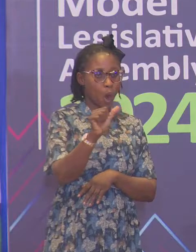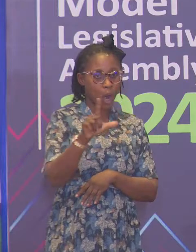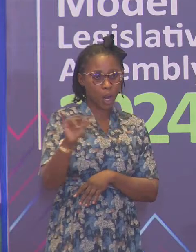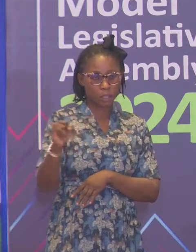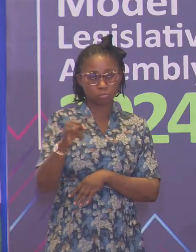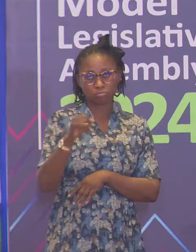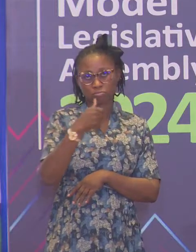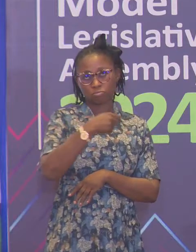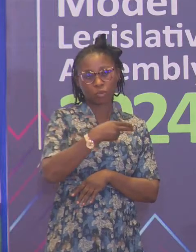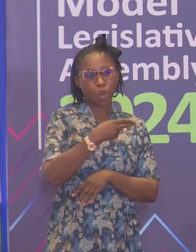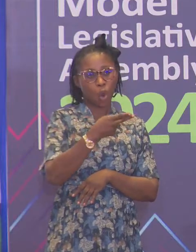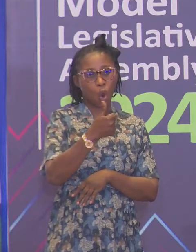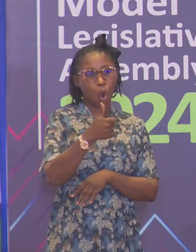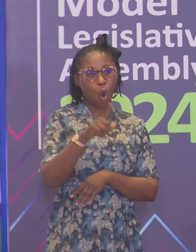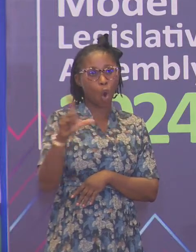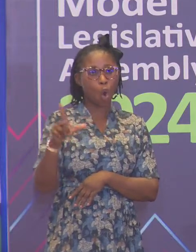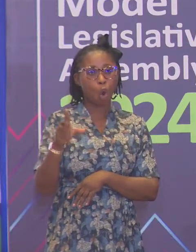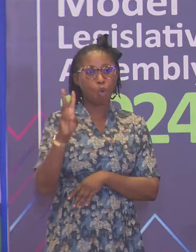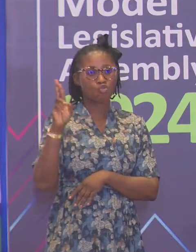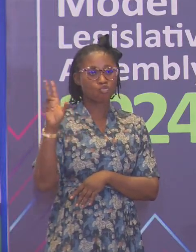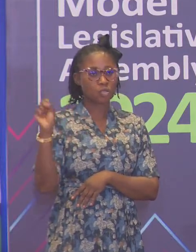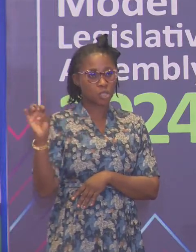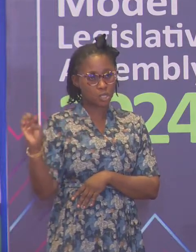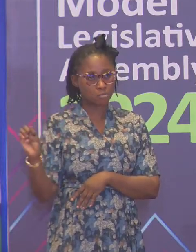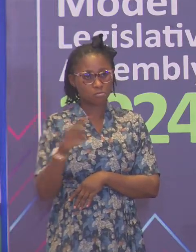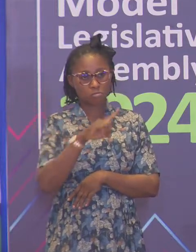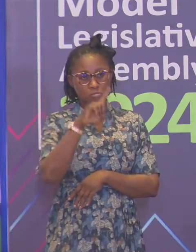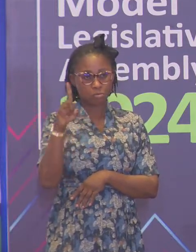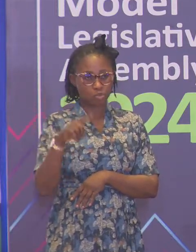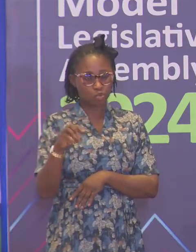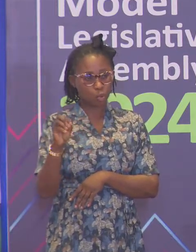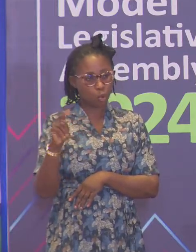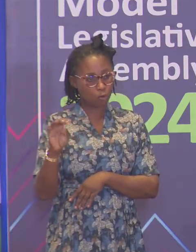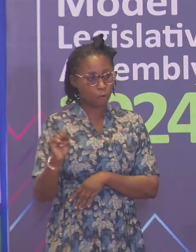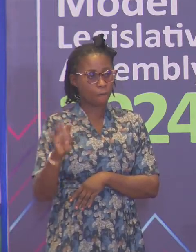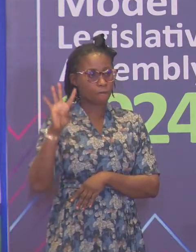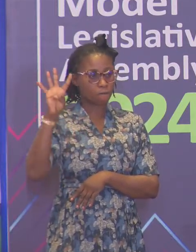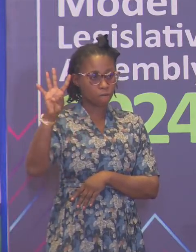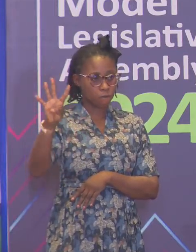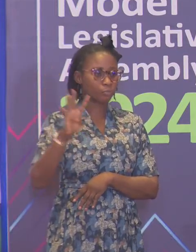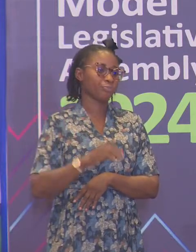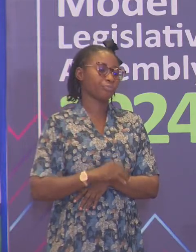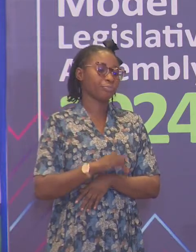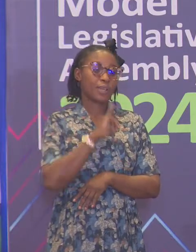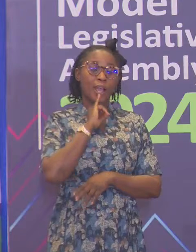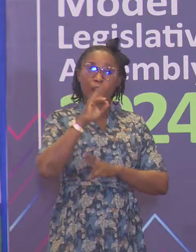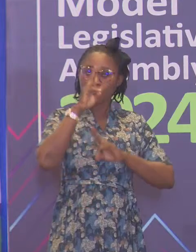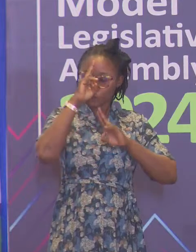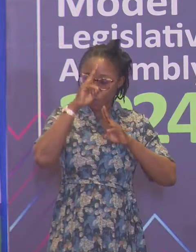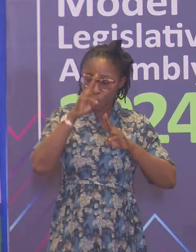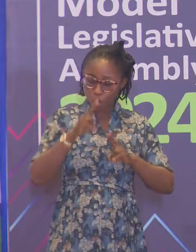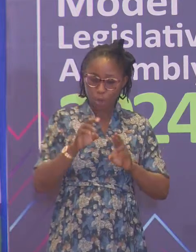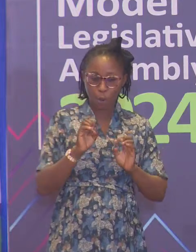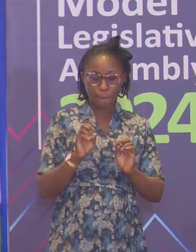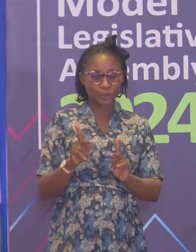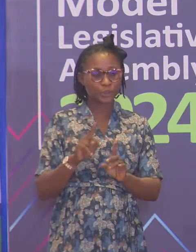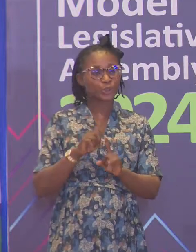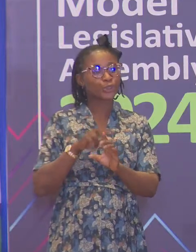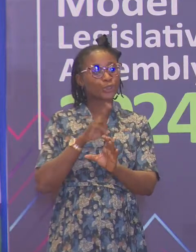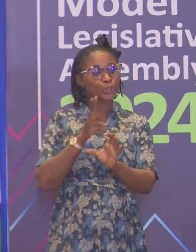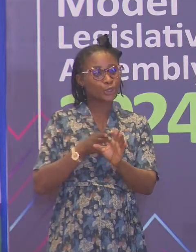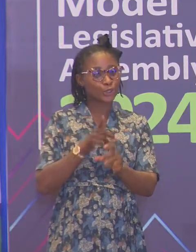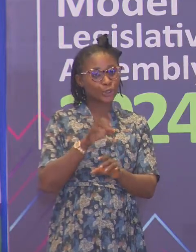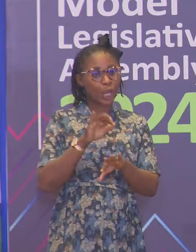Wuse Zone 4. It is an honor and a privilege to join you at the opening session of the